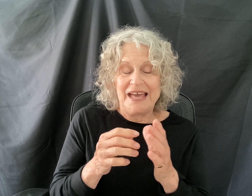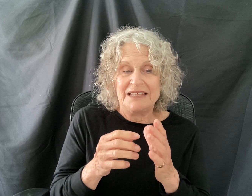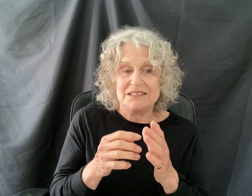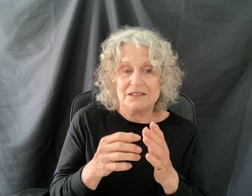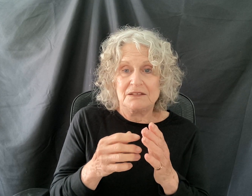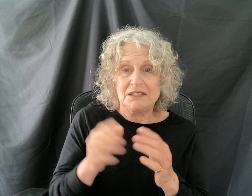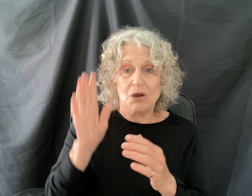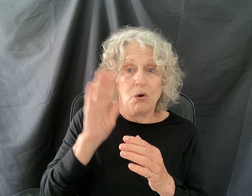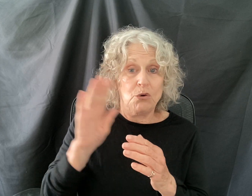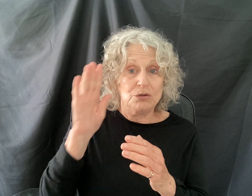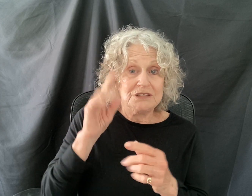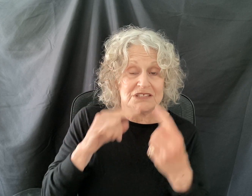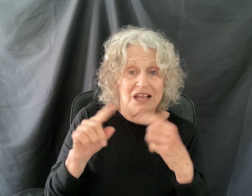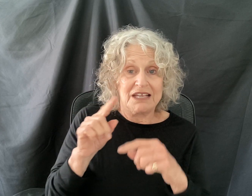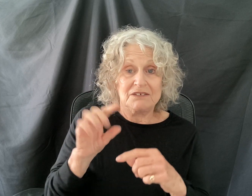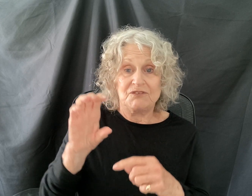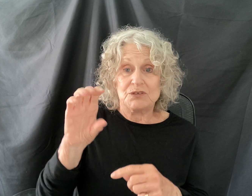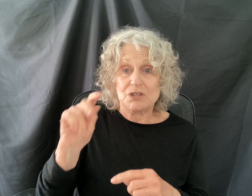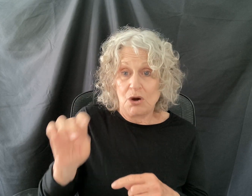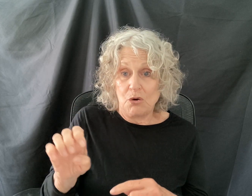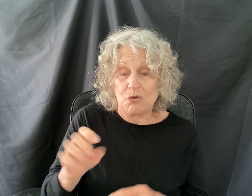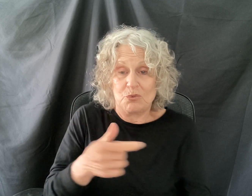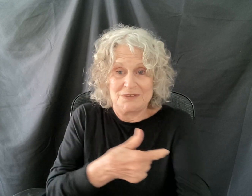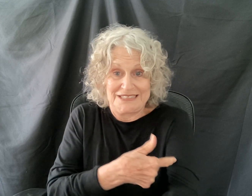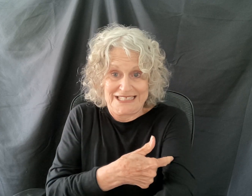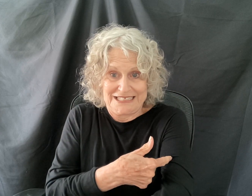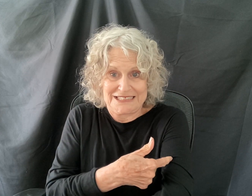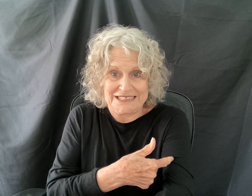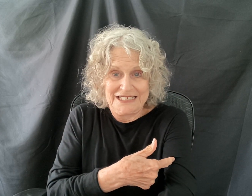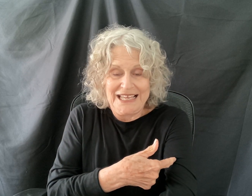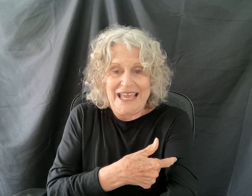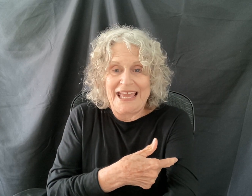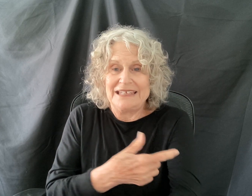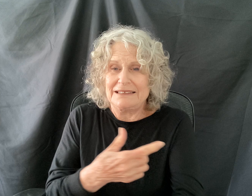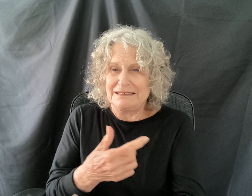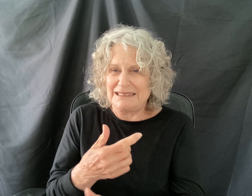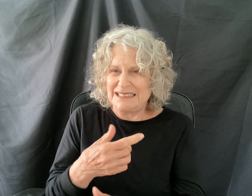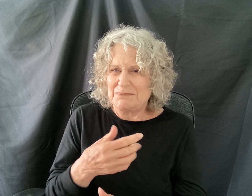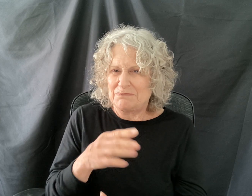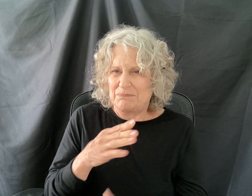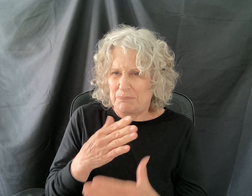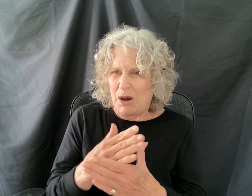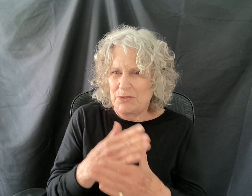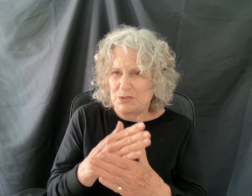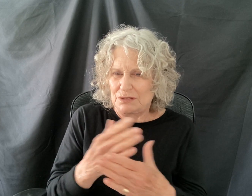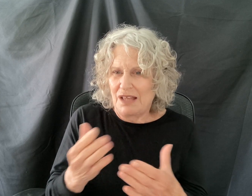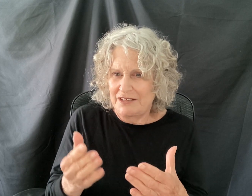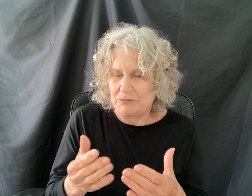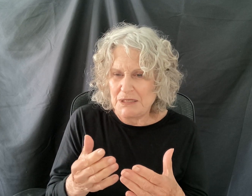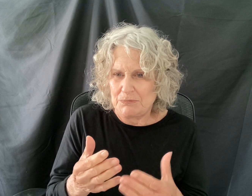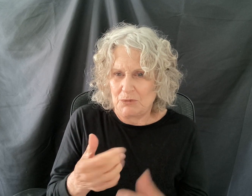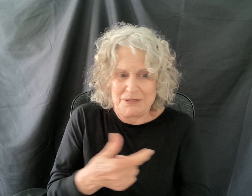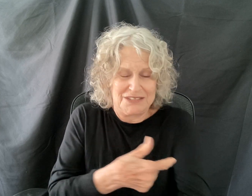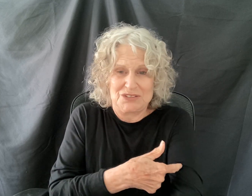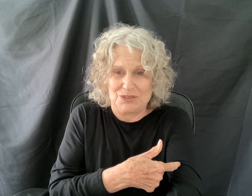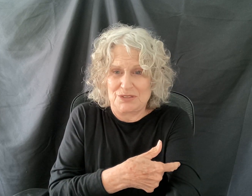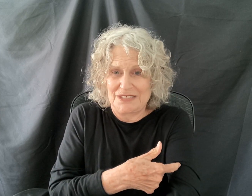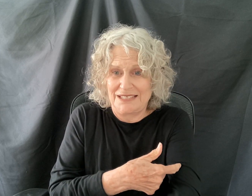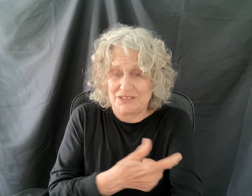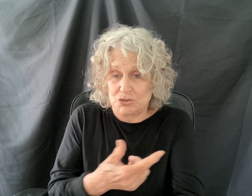that the old sign for Coke was this. And it bothered a lot of people because it looks like it's a